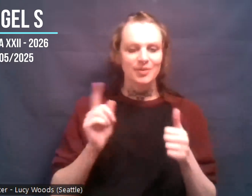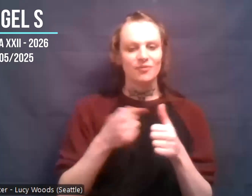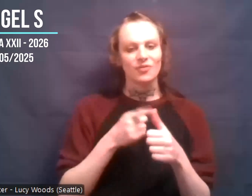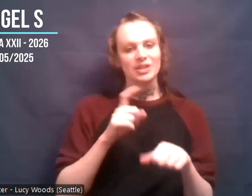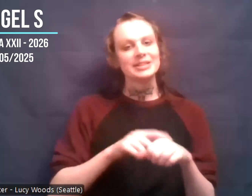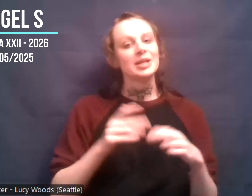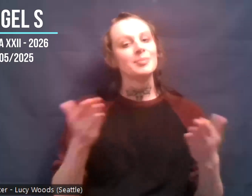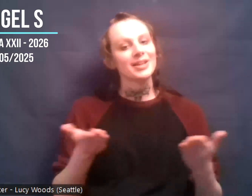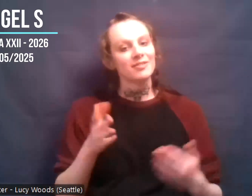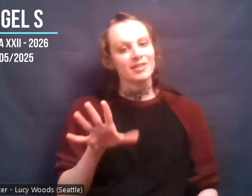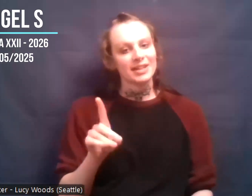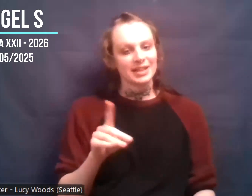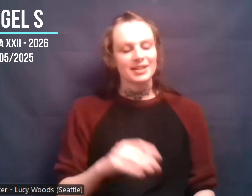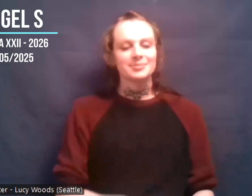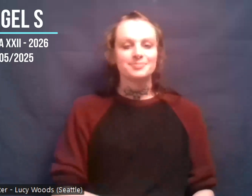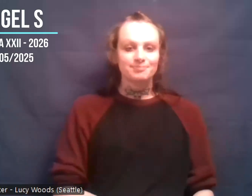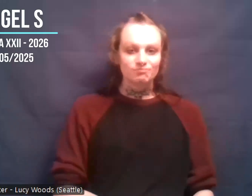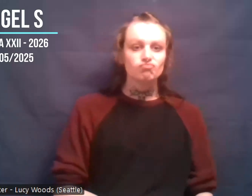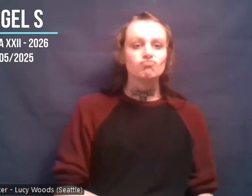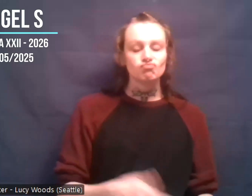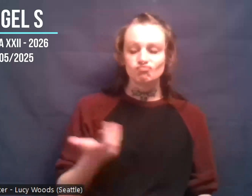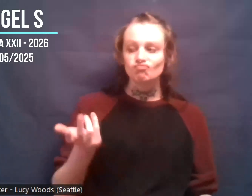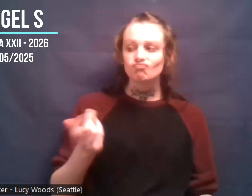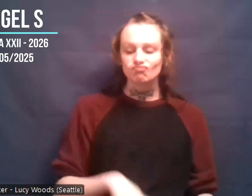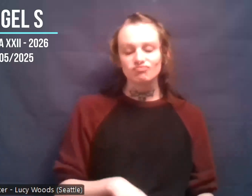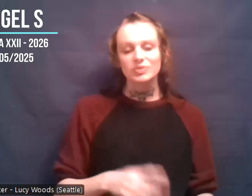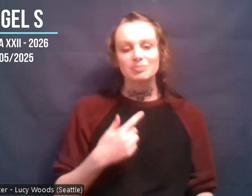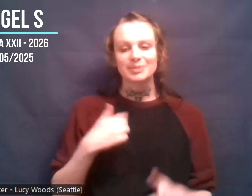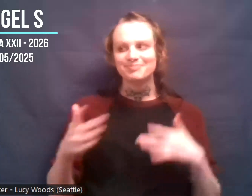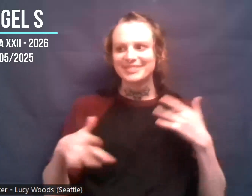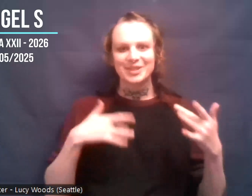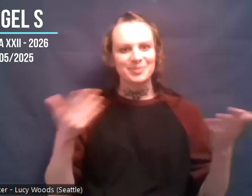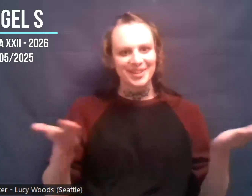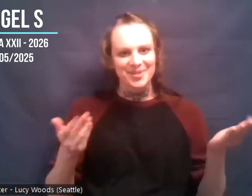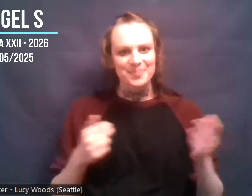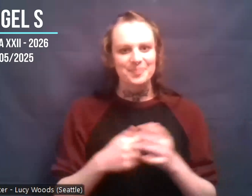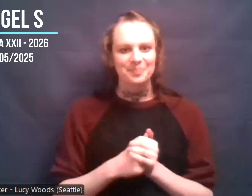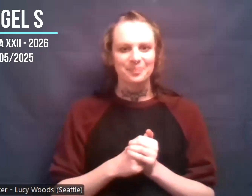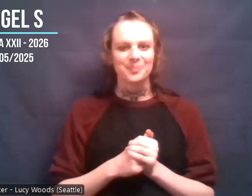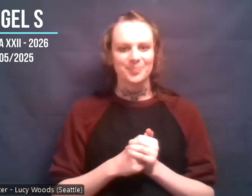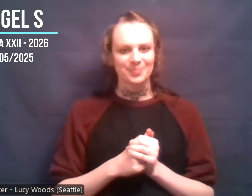and yeah, I'm excited to be here. So,